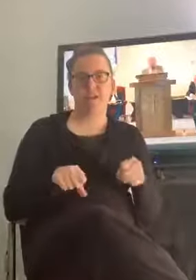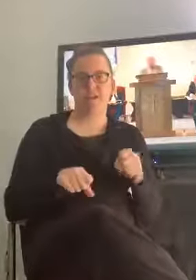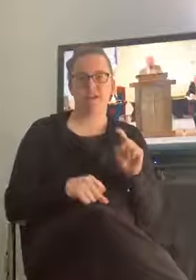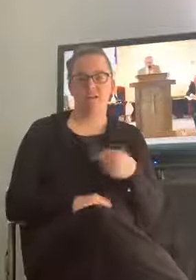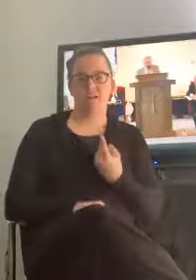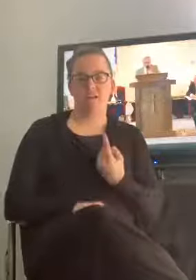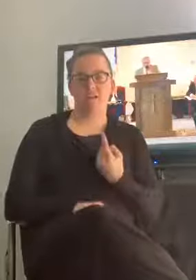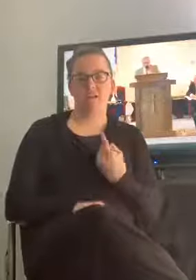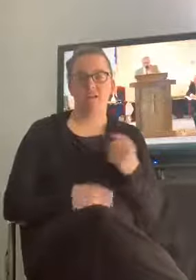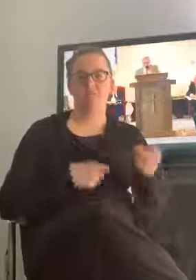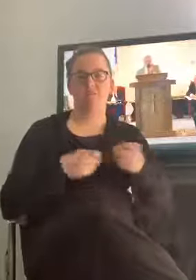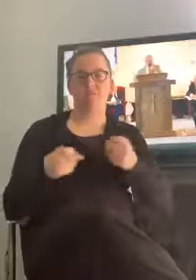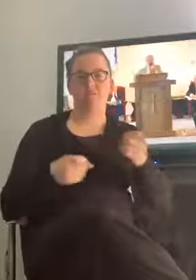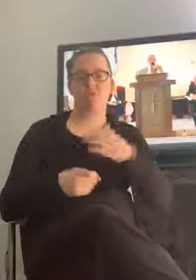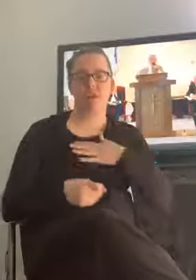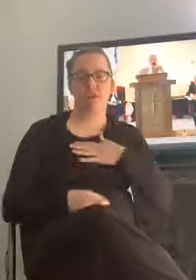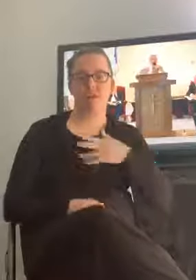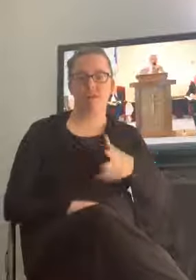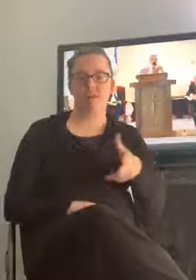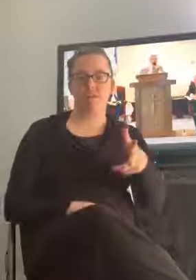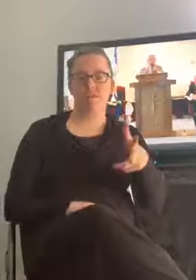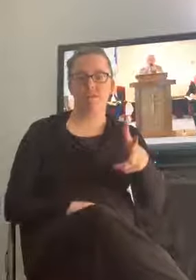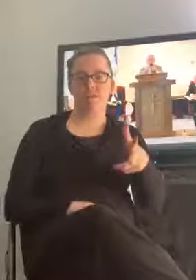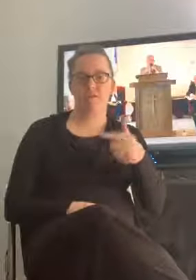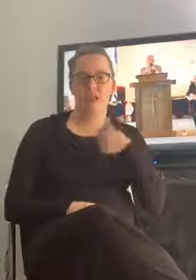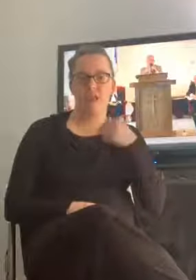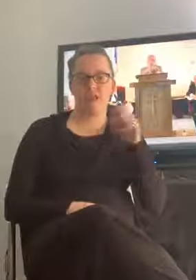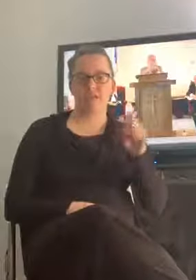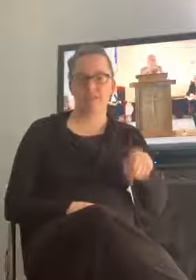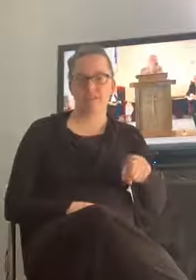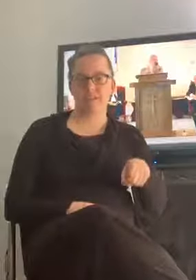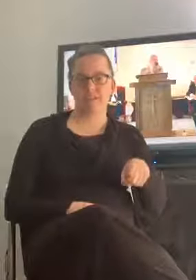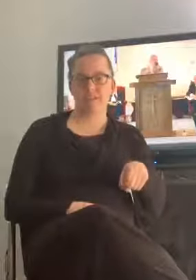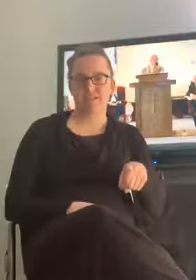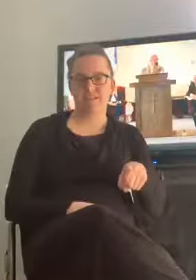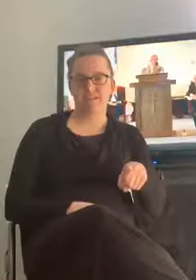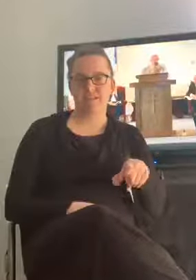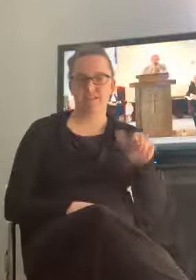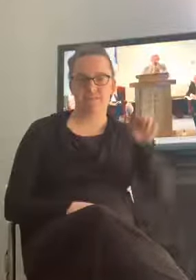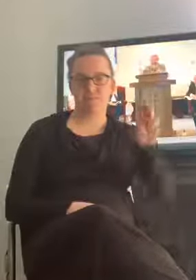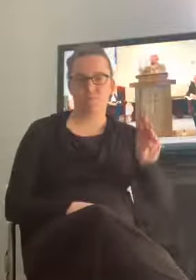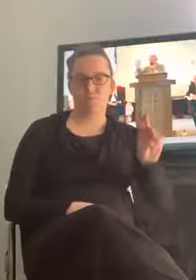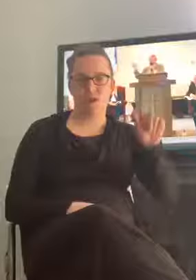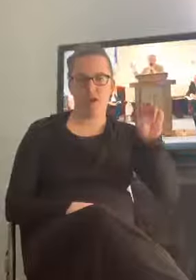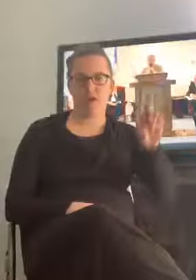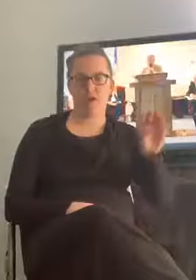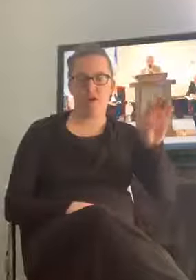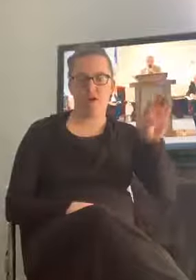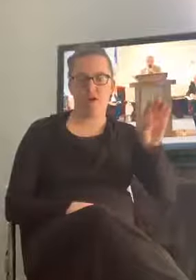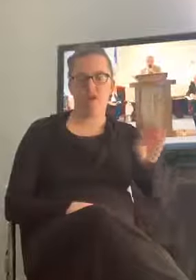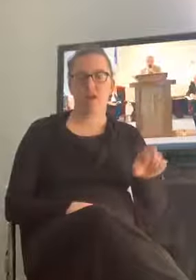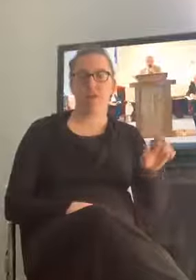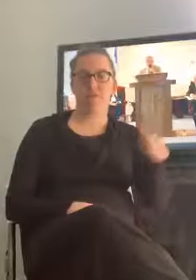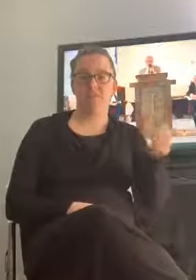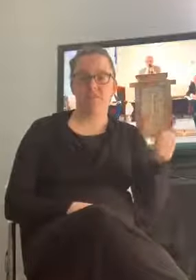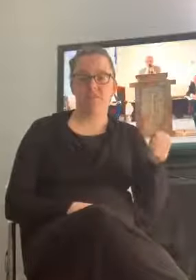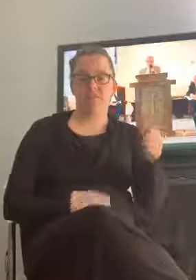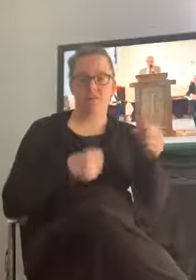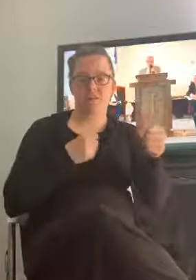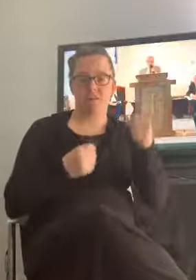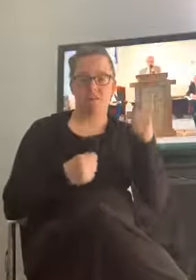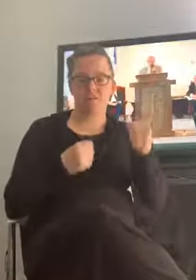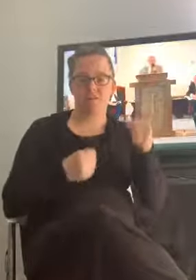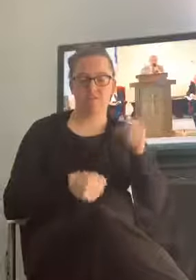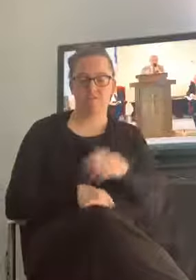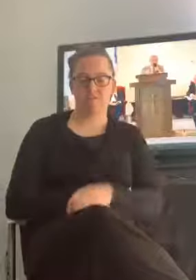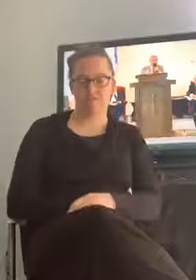vehicle. I need to be aware of my surroundings, be aware of what's going on, be